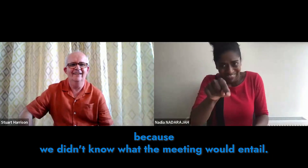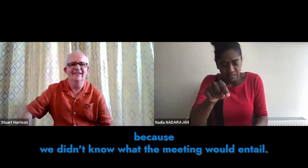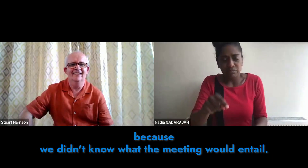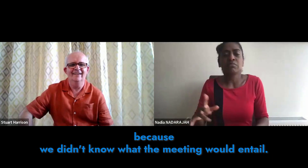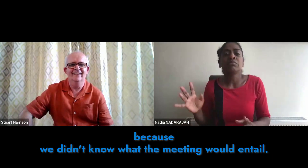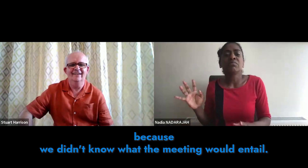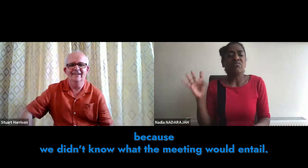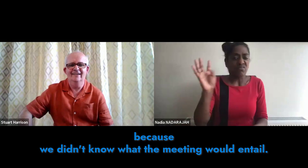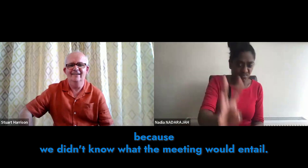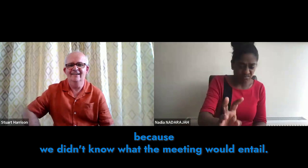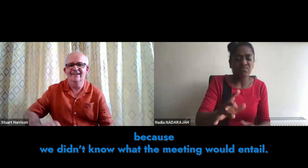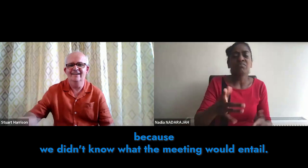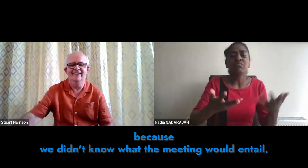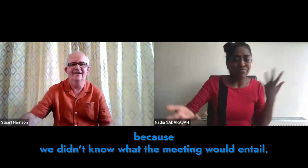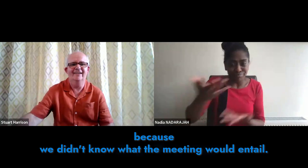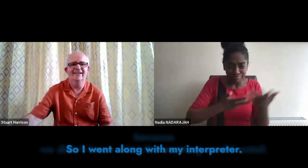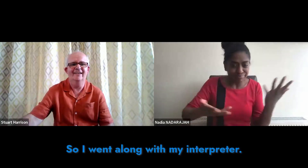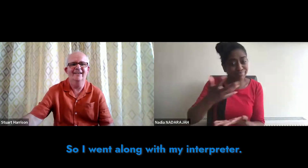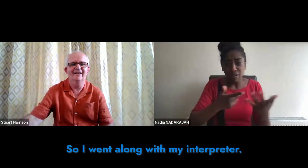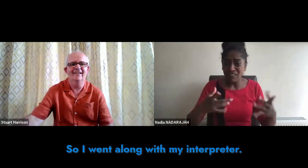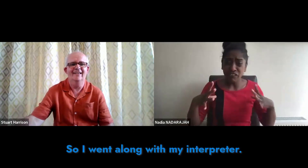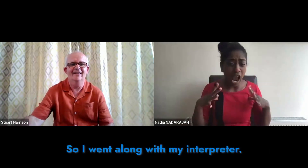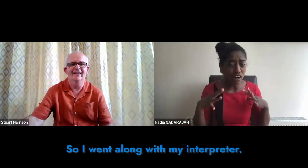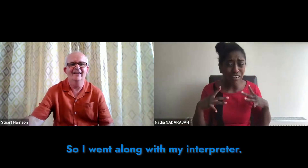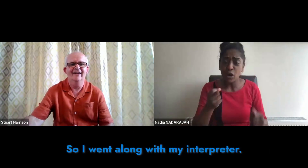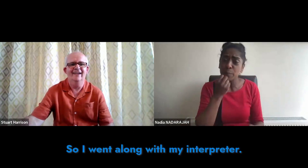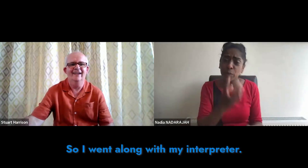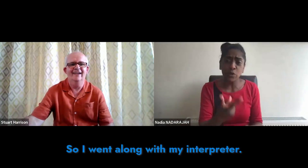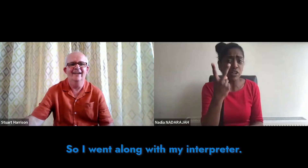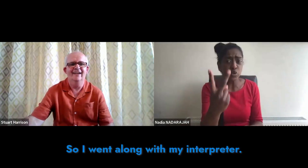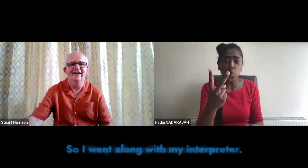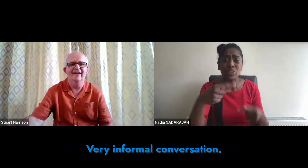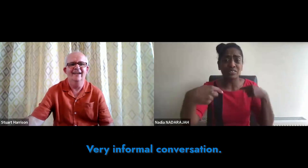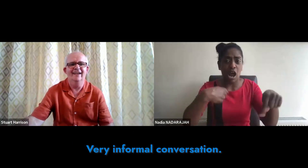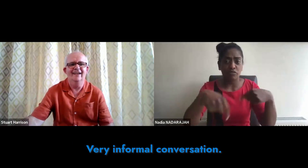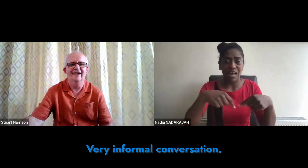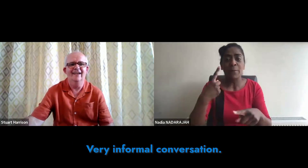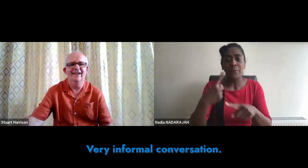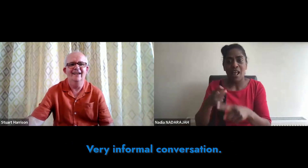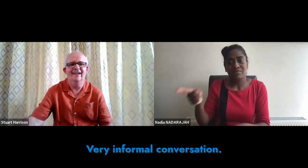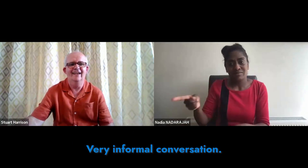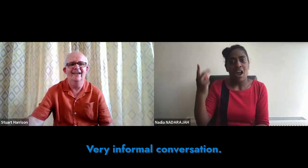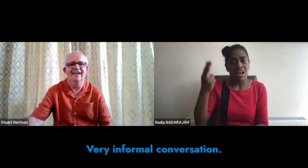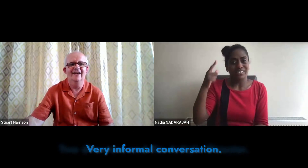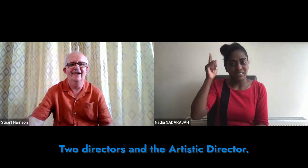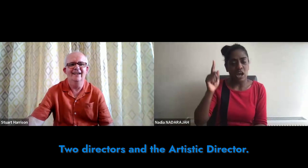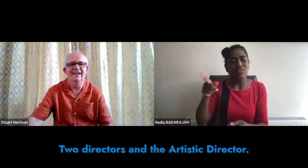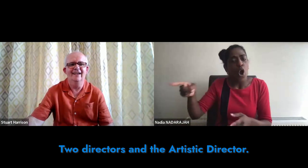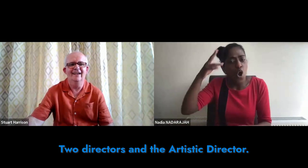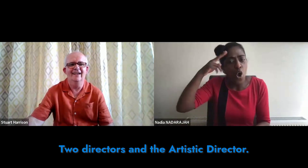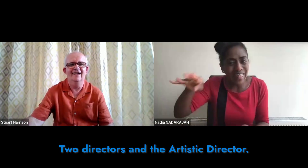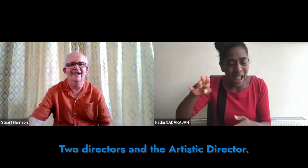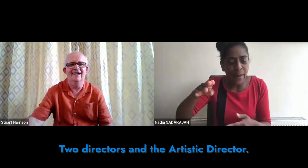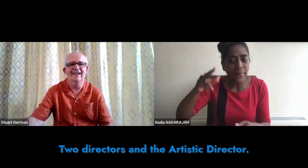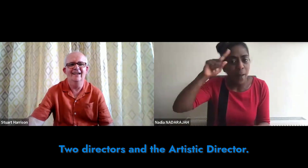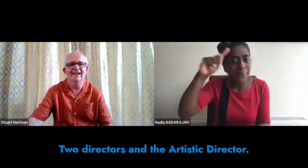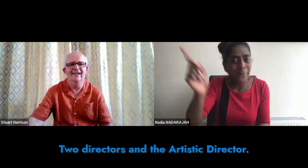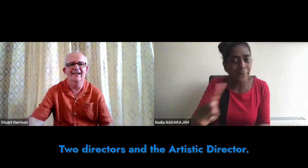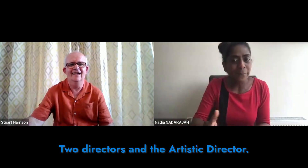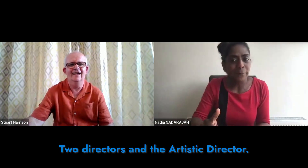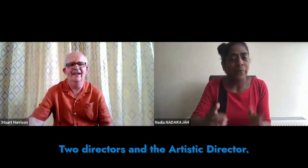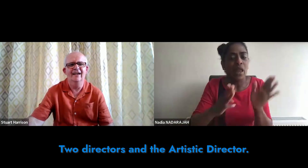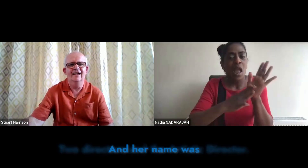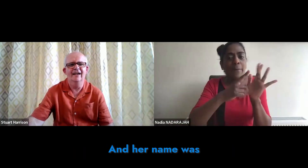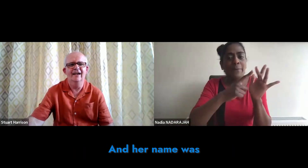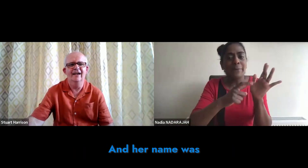because we didn't know what the meeting would entail. So I went along with my interpreter, very informal conversation, two directors and